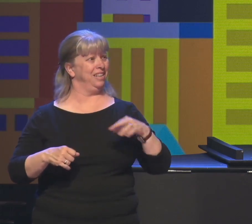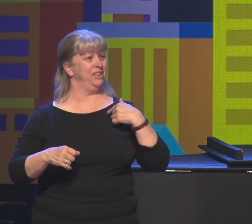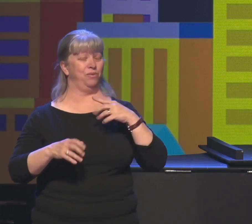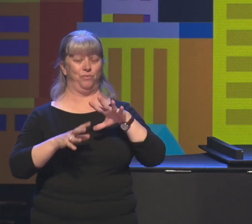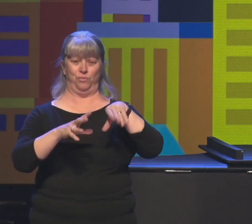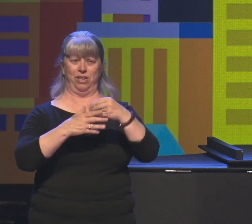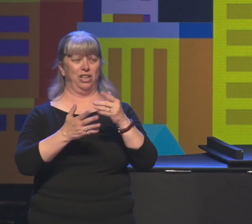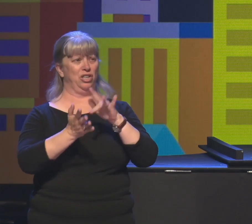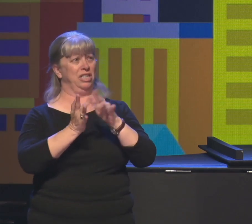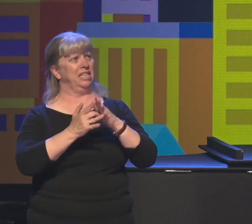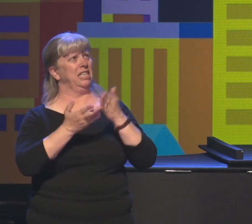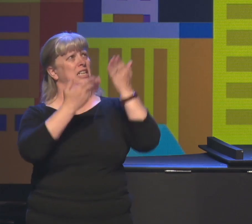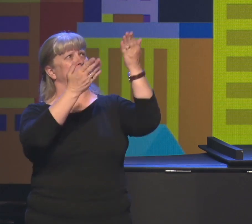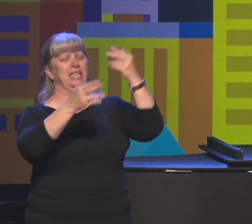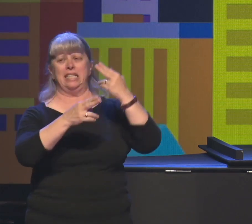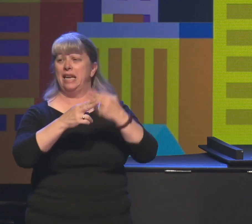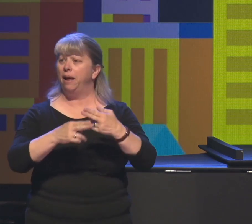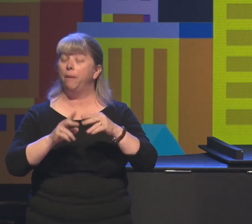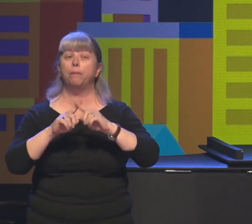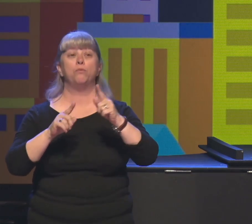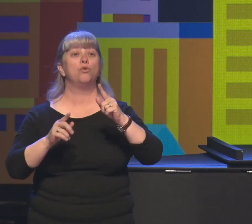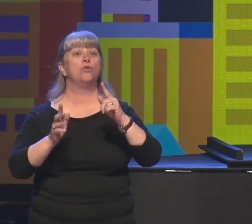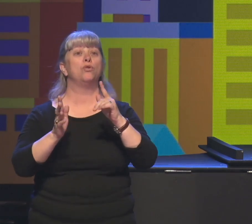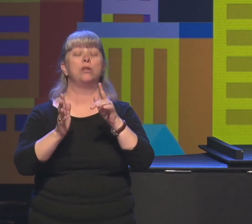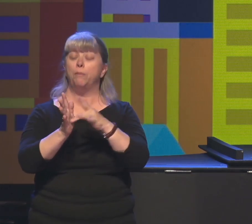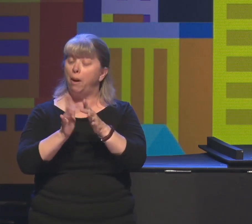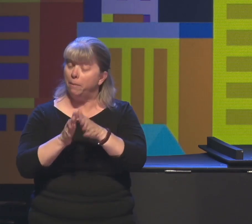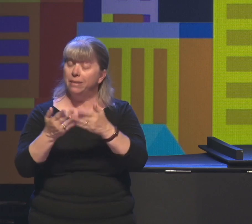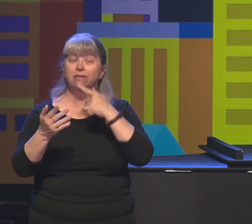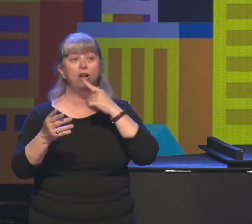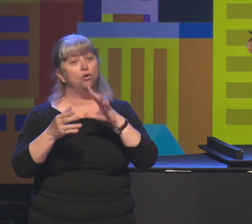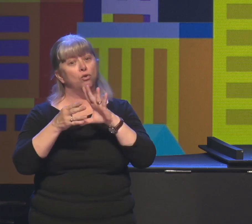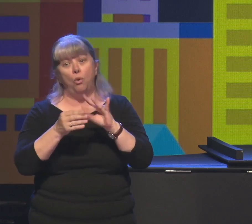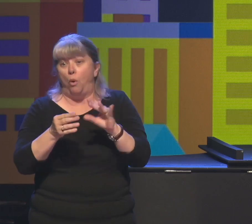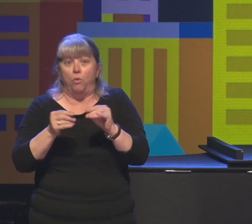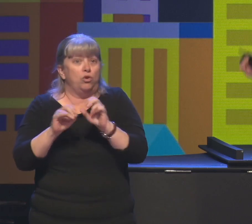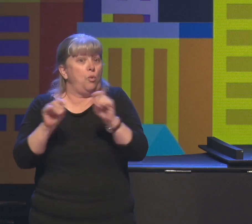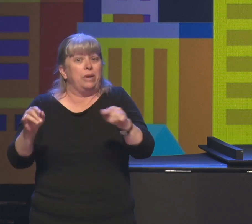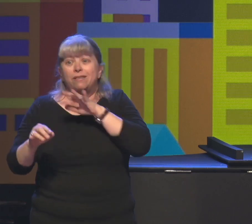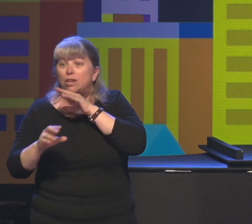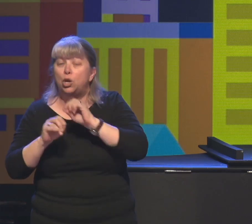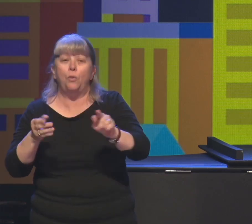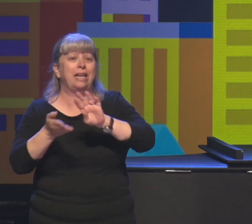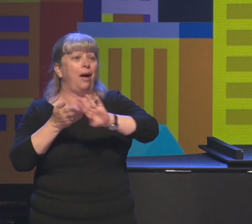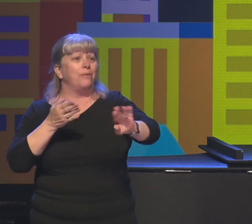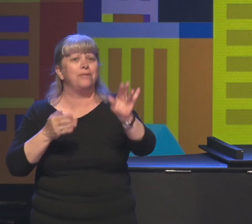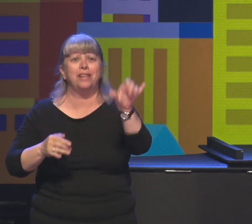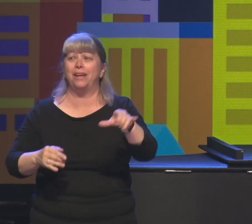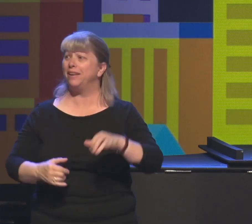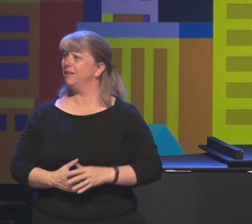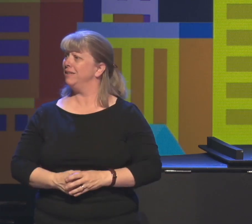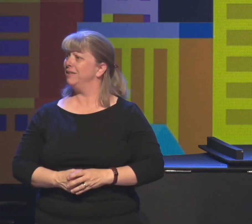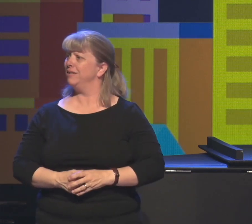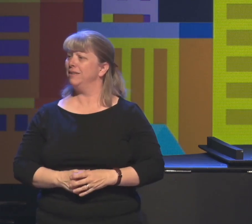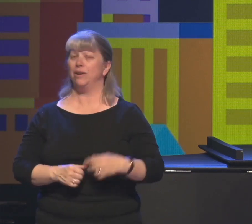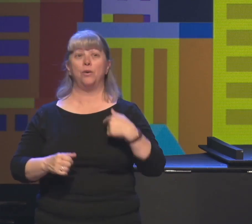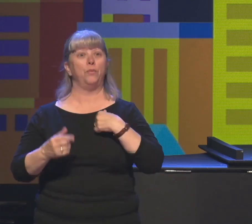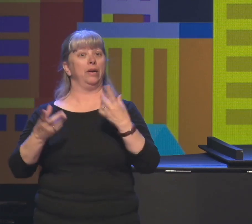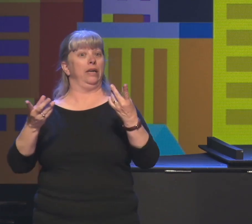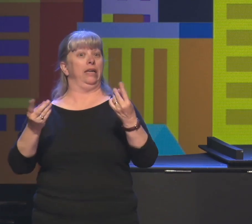it in Jesus' name. But the gospel is saying, no, it's for everybody. Nobody's profane. Nobody's outside of it. And what we did